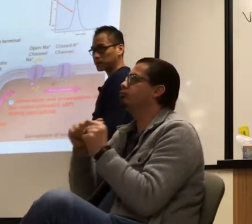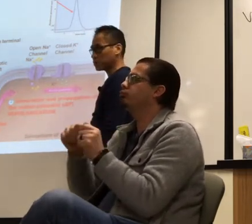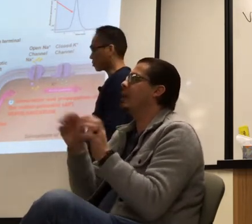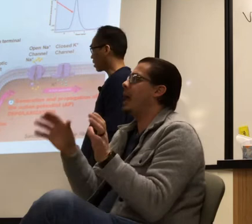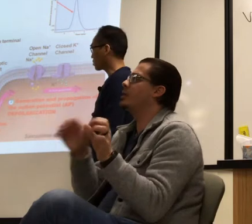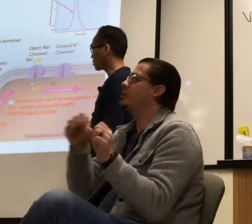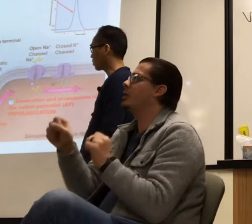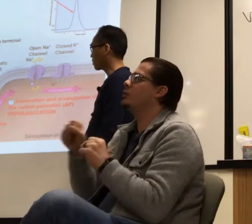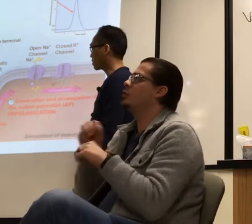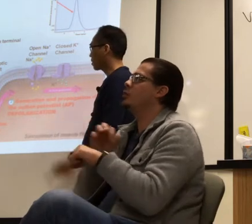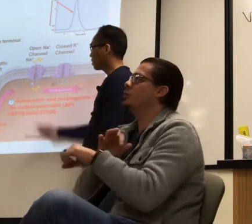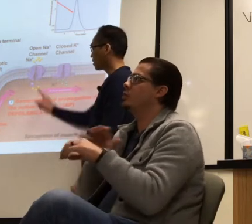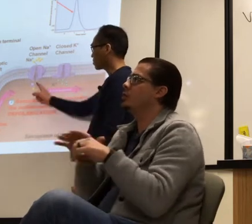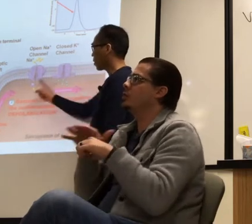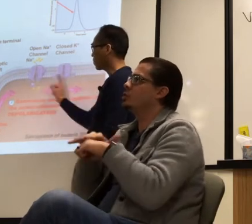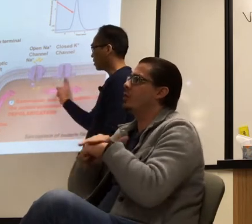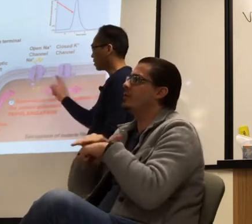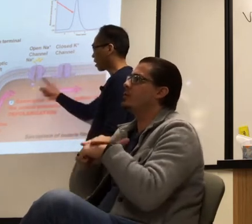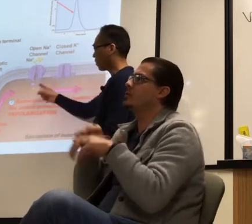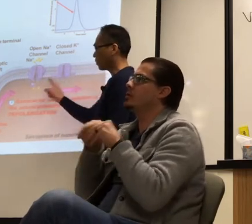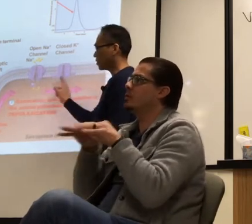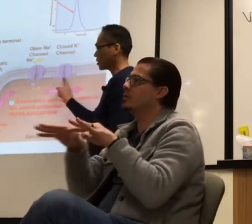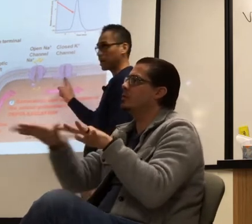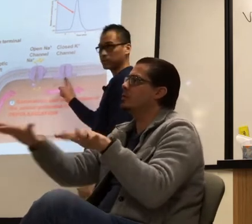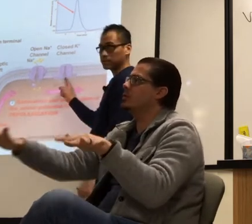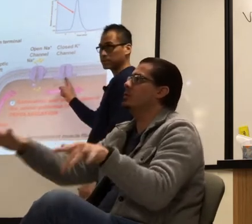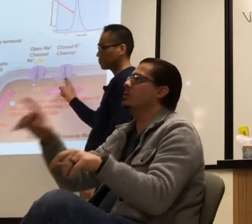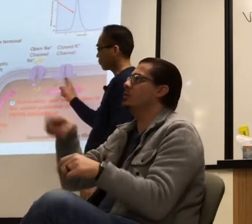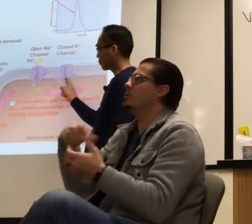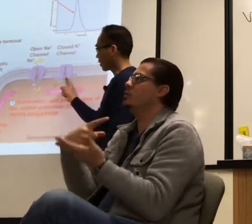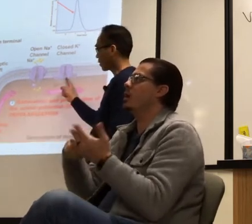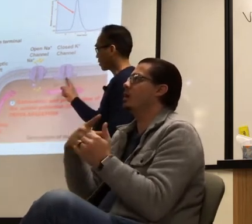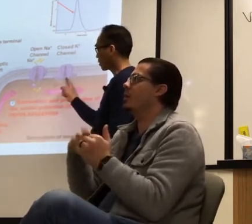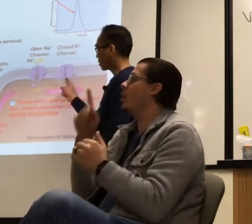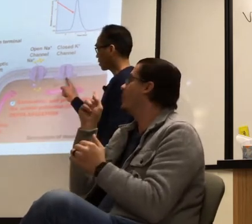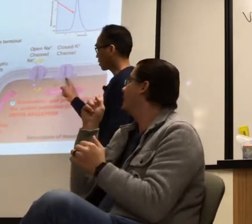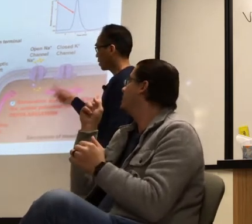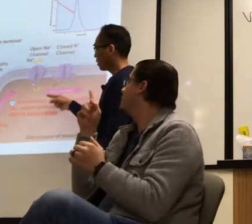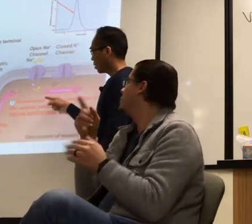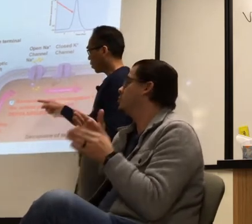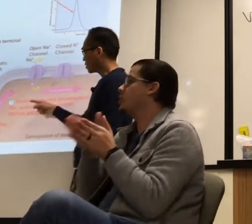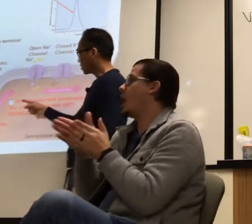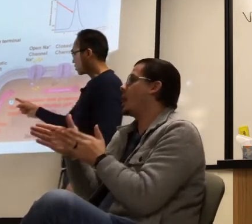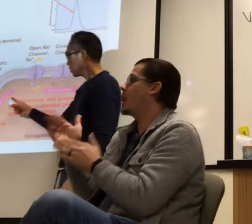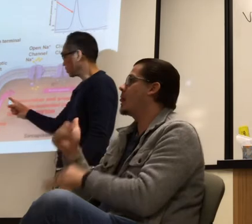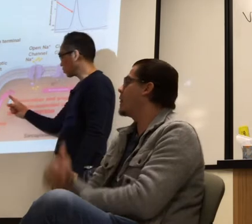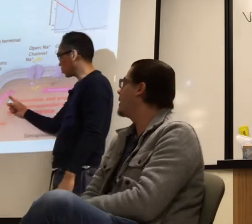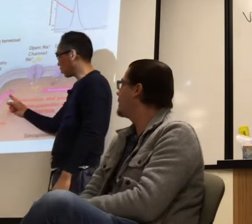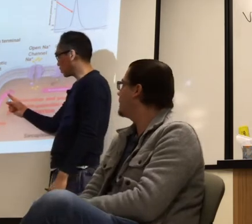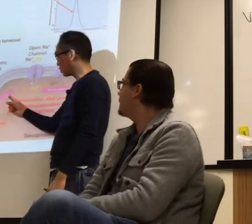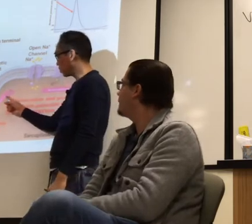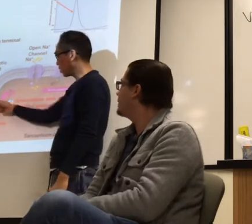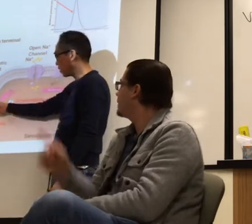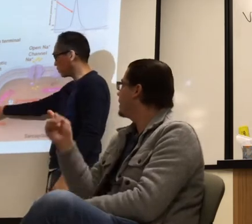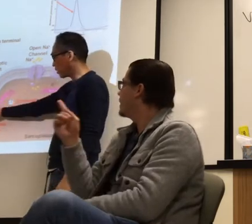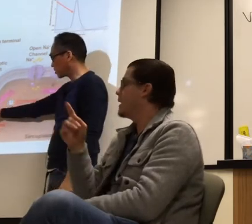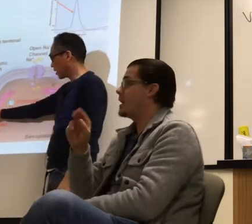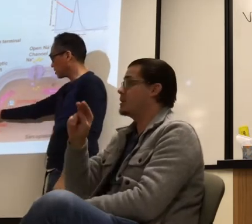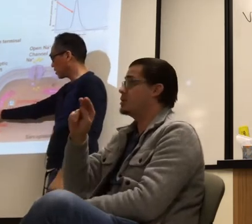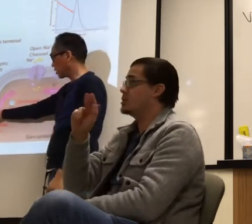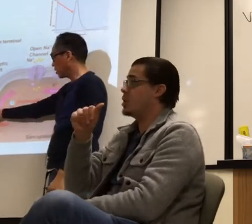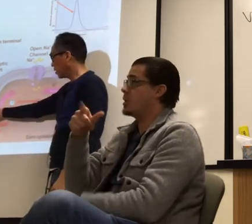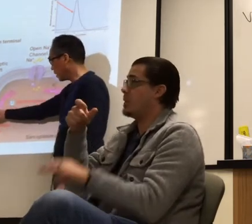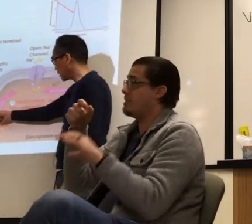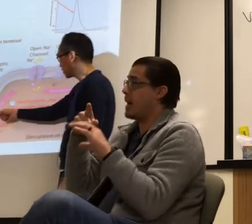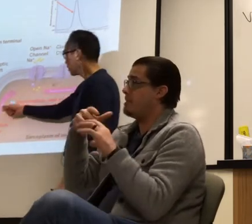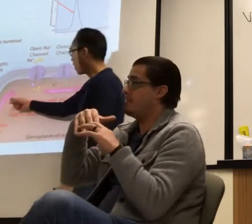in all directions across the surface. So that's why we need to talk about these channels. Okay, once this little jolt of sodium influx